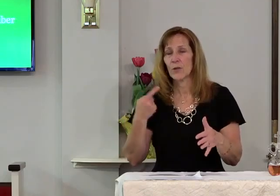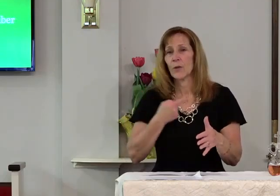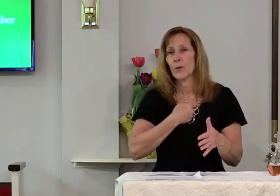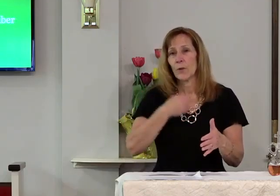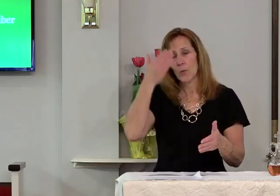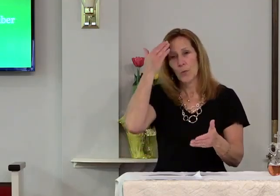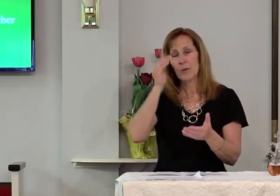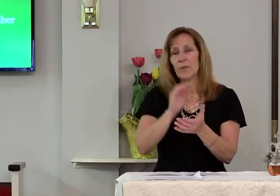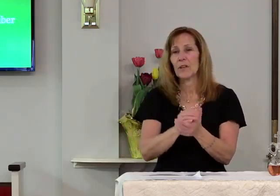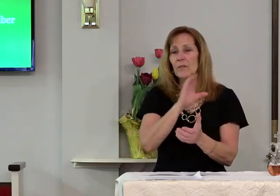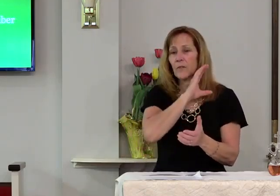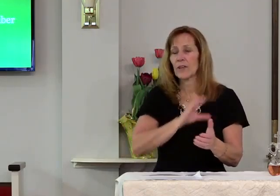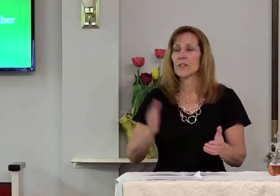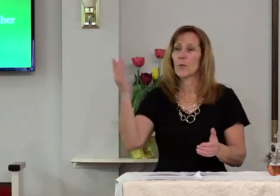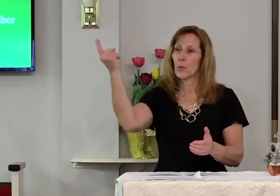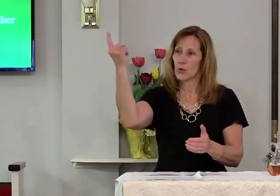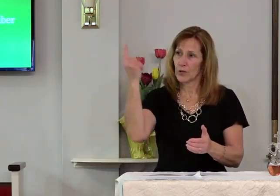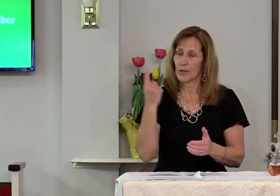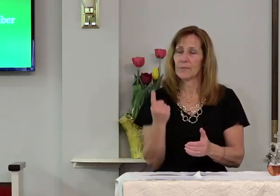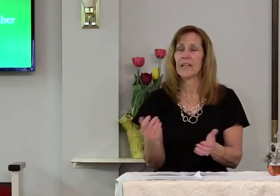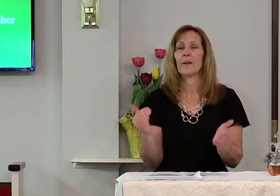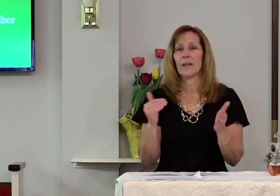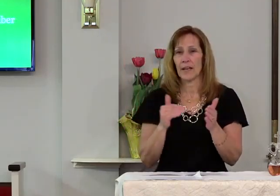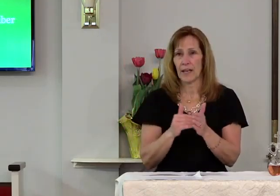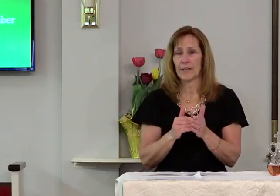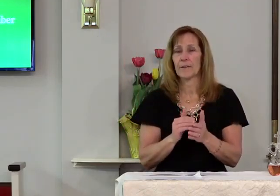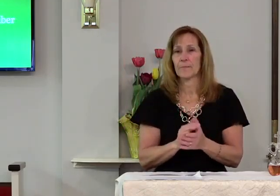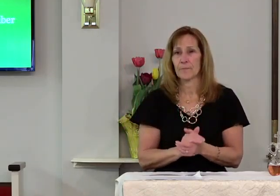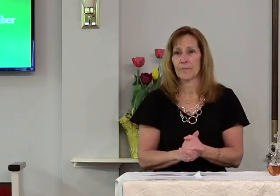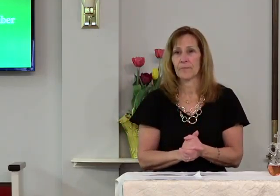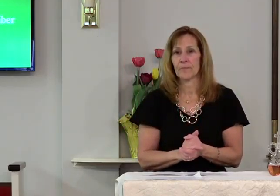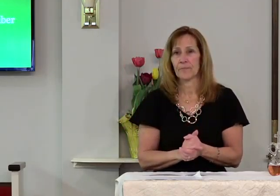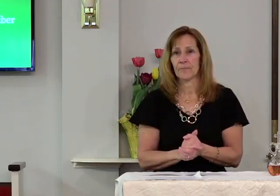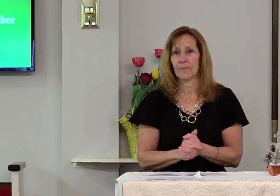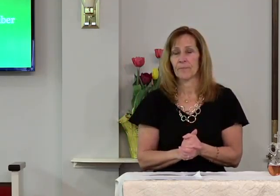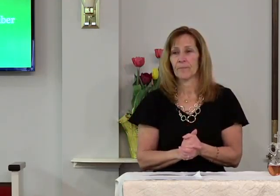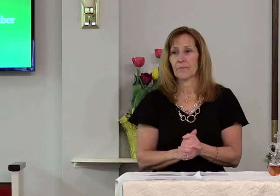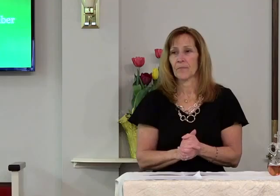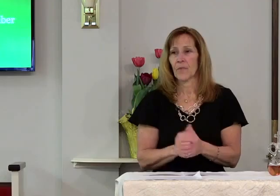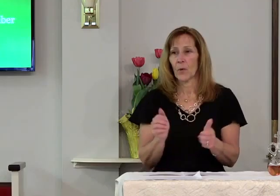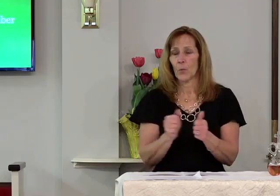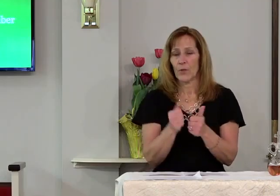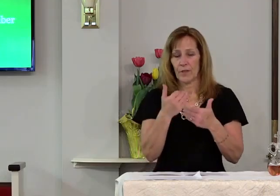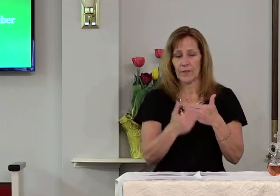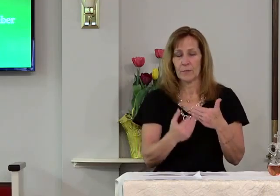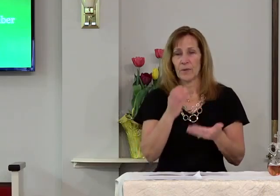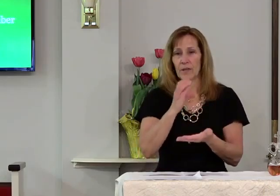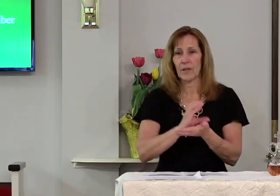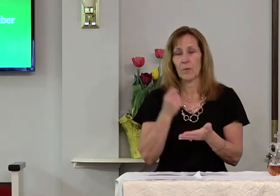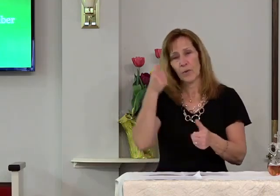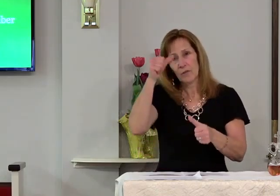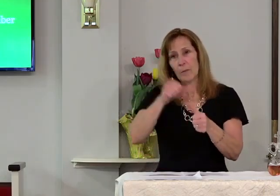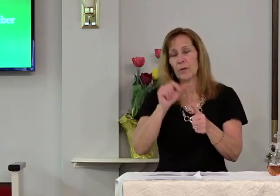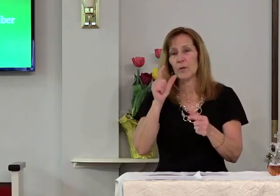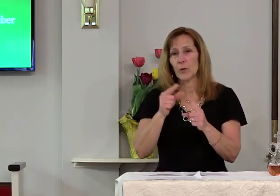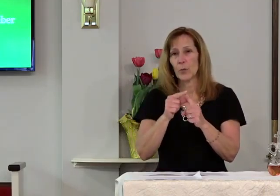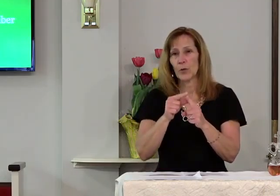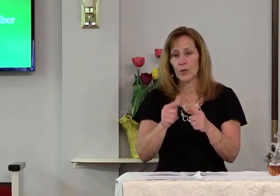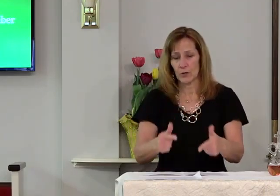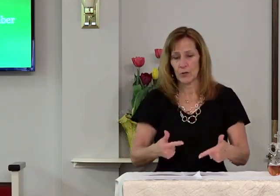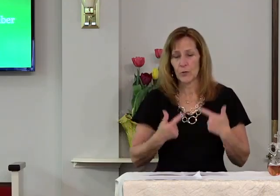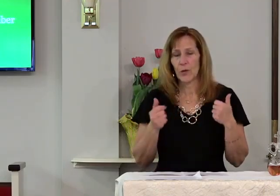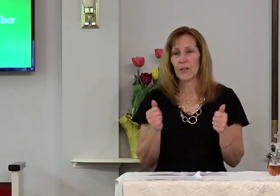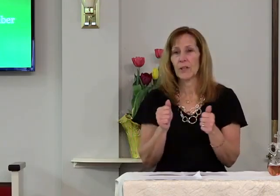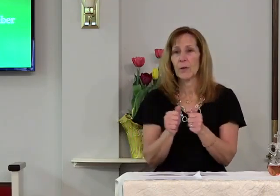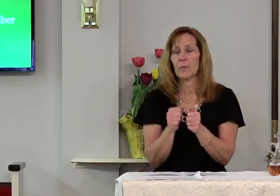we believe Christ will come down again with this bread and cup we remember your word